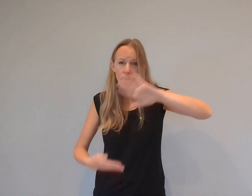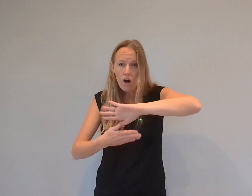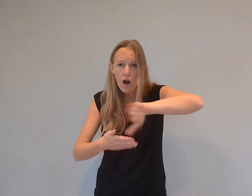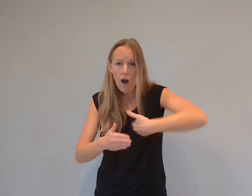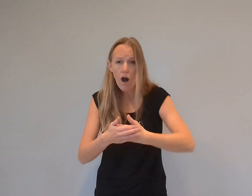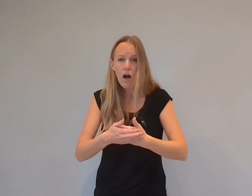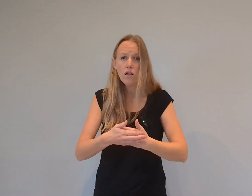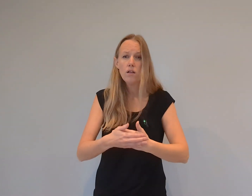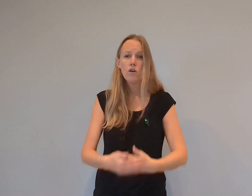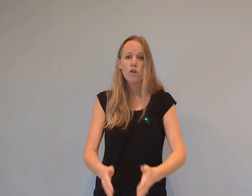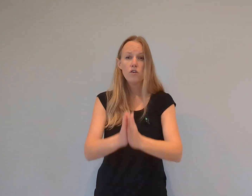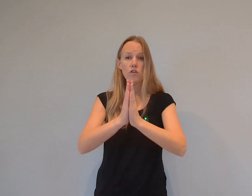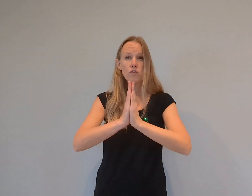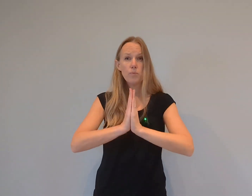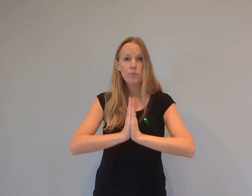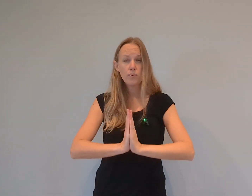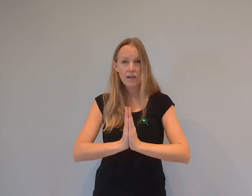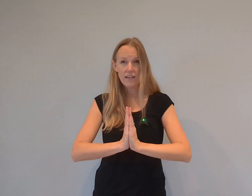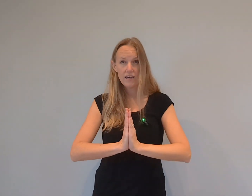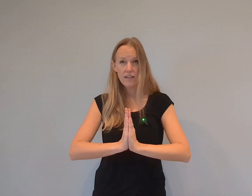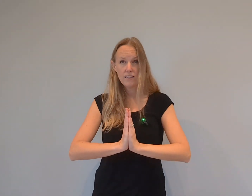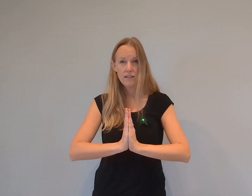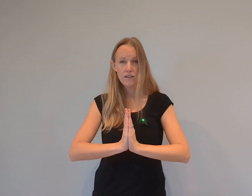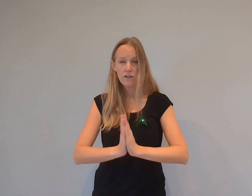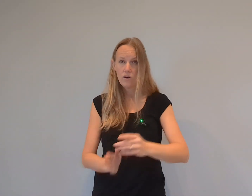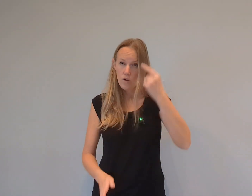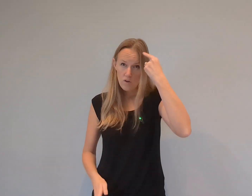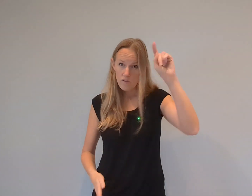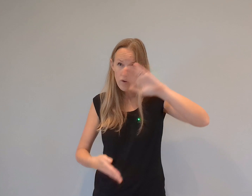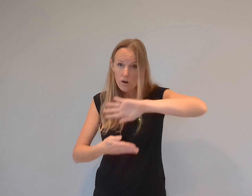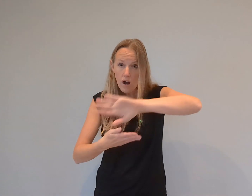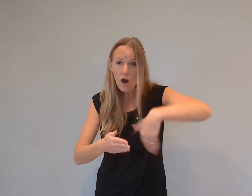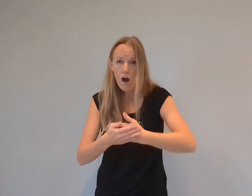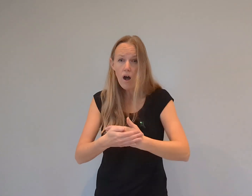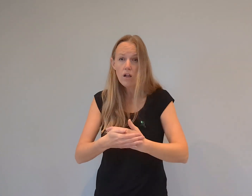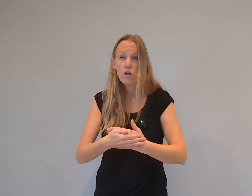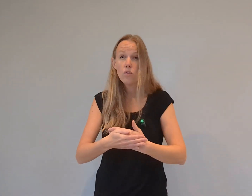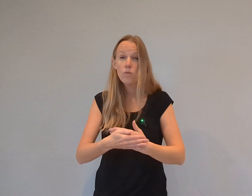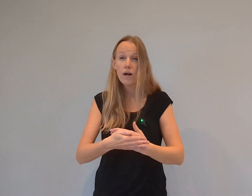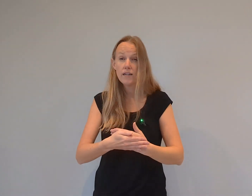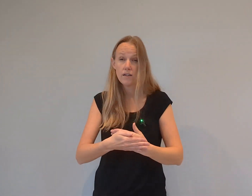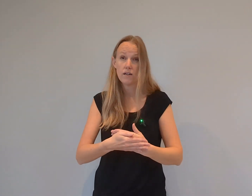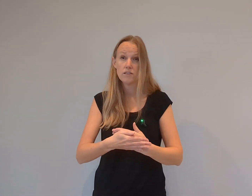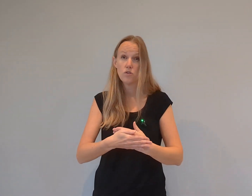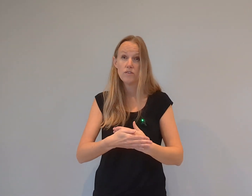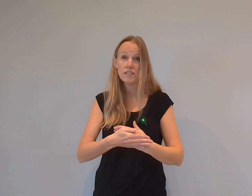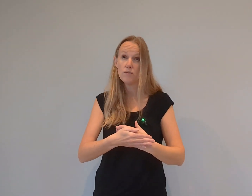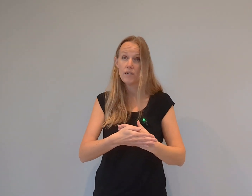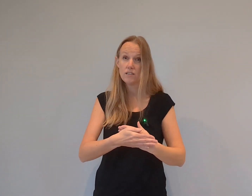For all who've prayed. For all who wonder. So I've seen wonder done